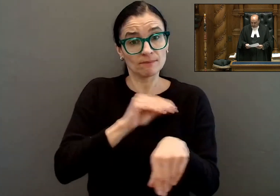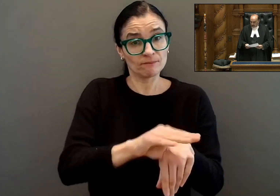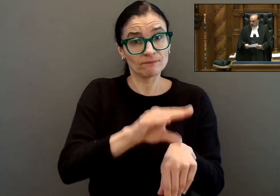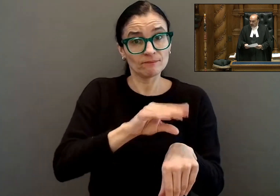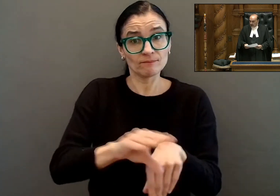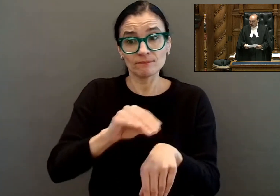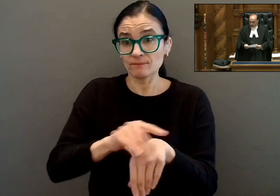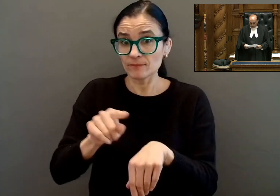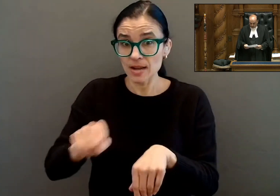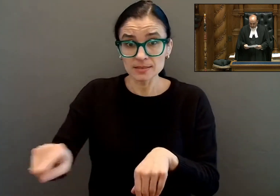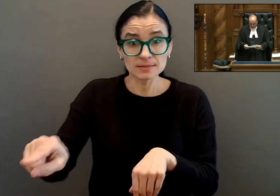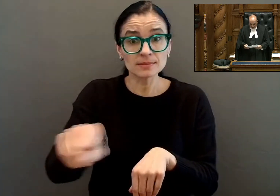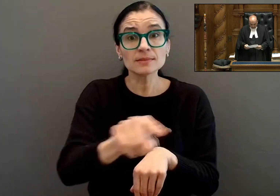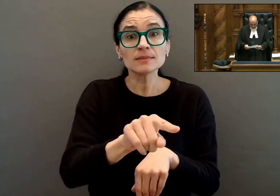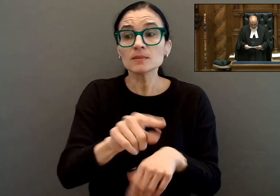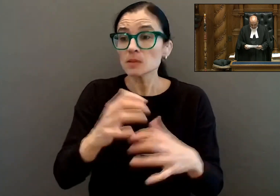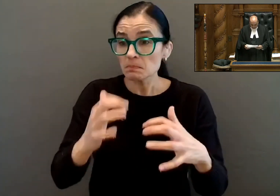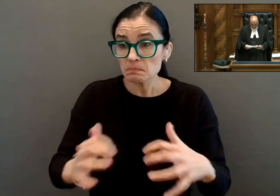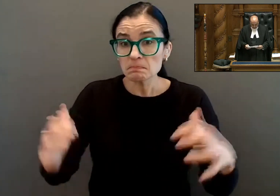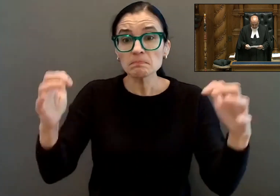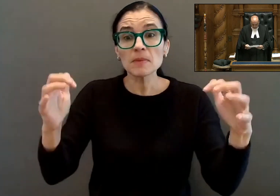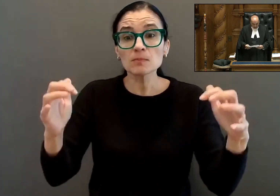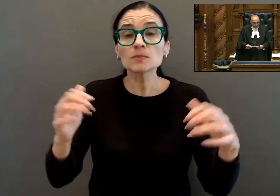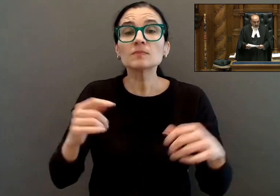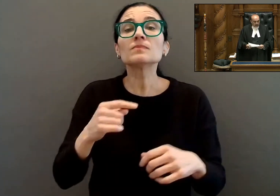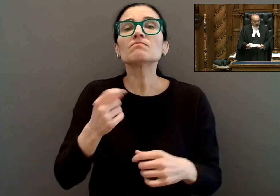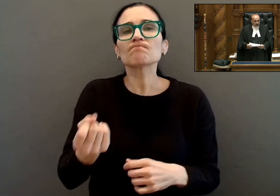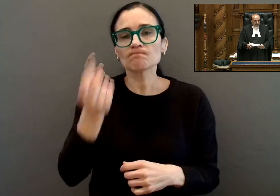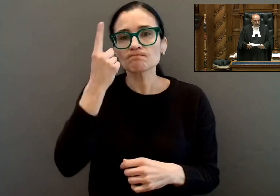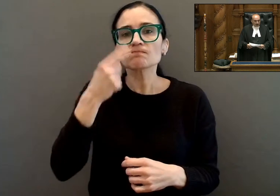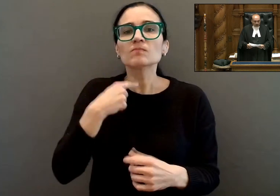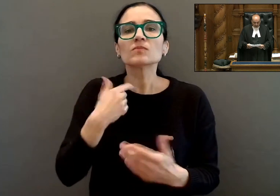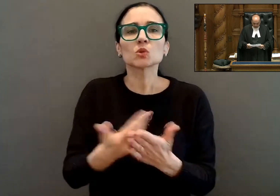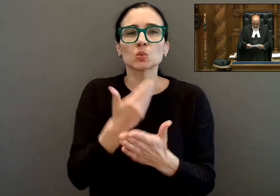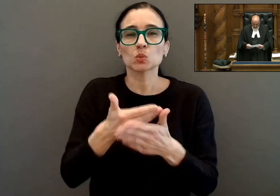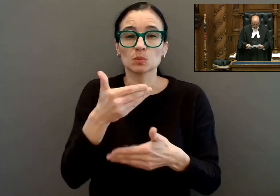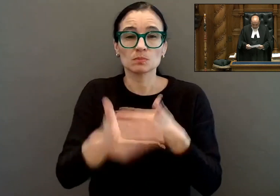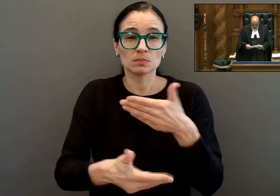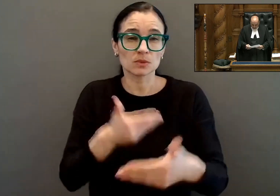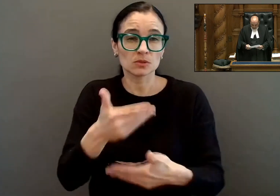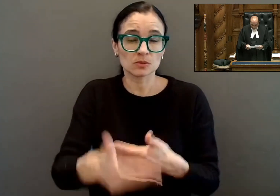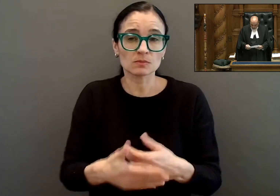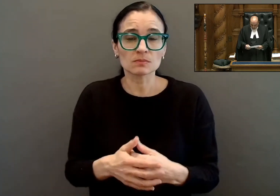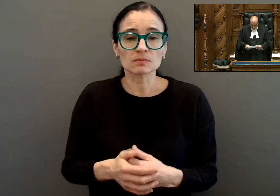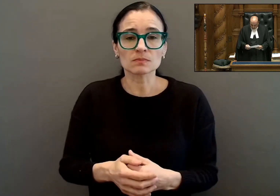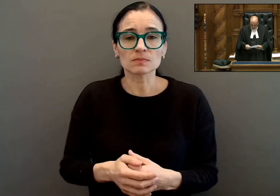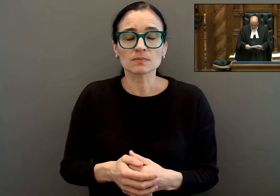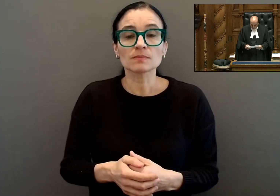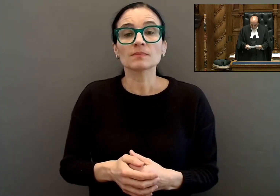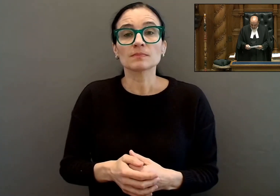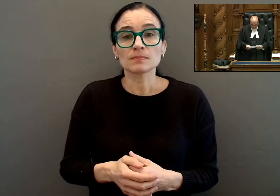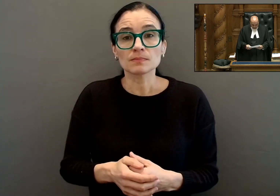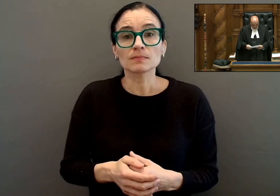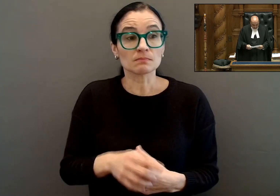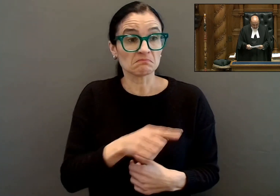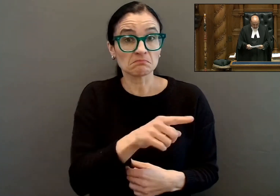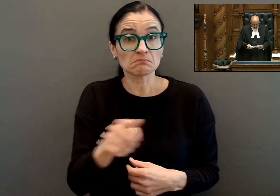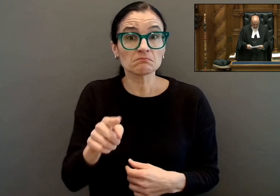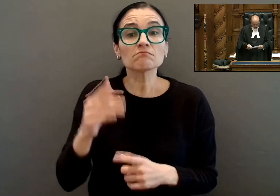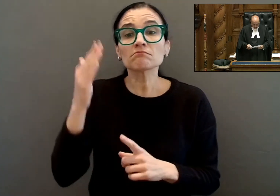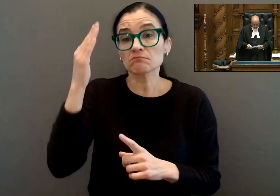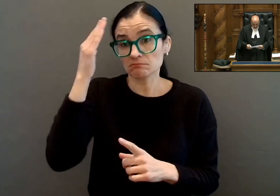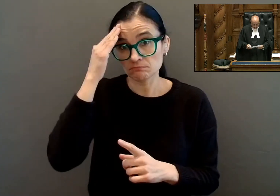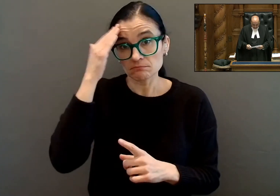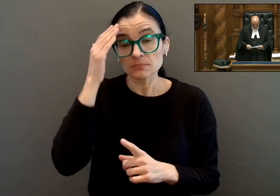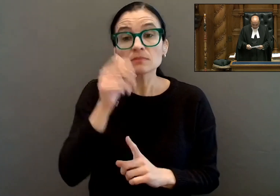we navigate this new reality. As members are aware, a private member's bill requires 2 days'